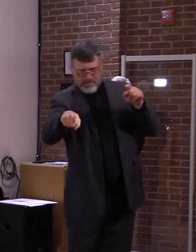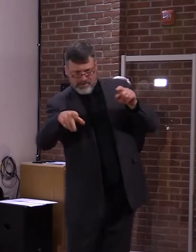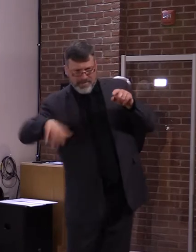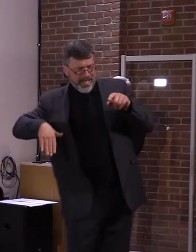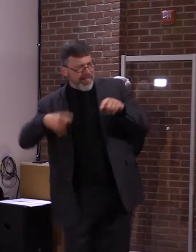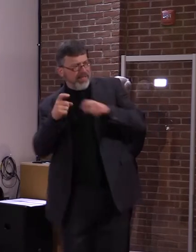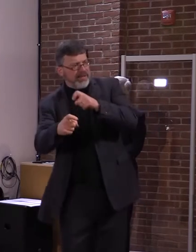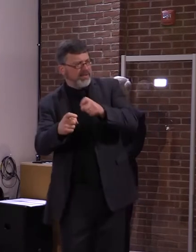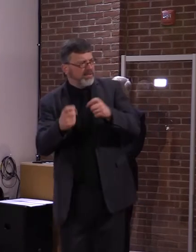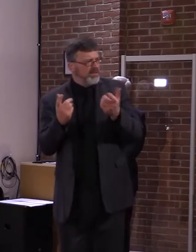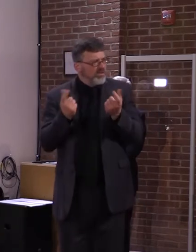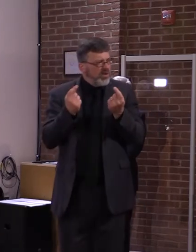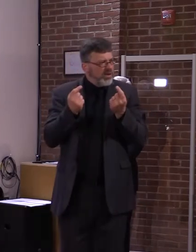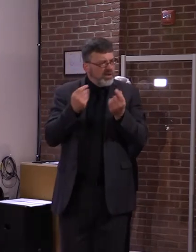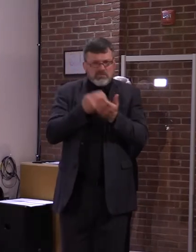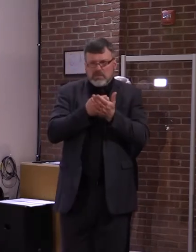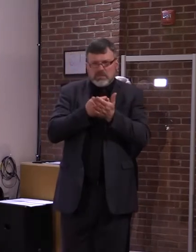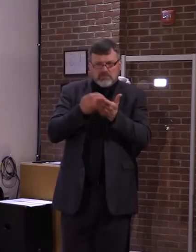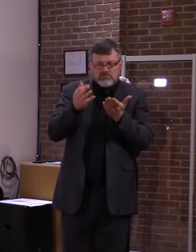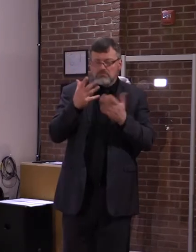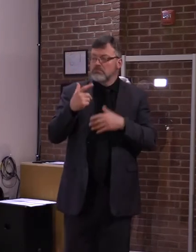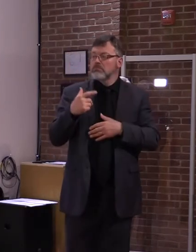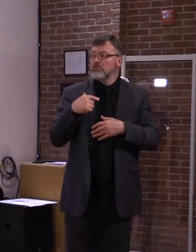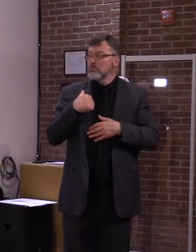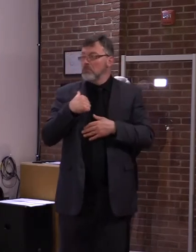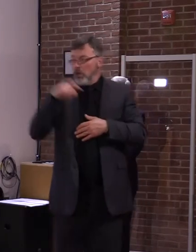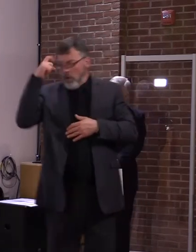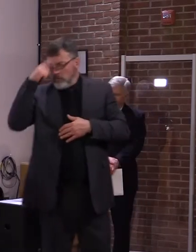that? Let Holly try and answer.